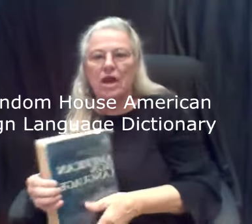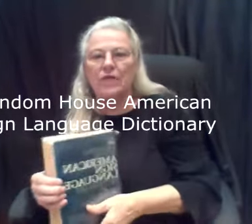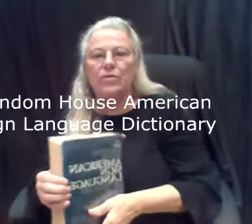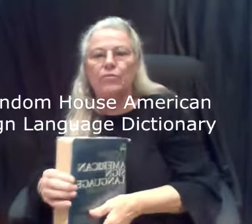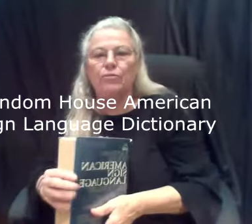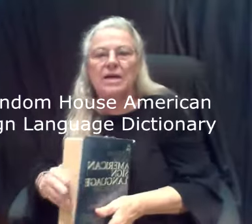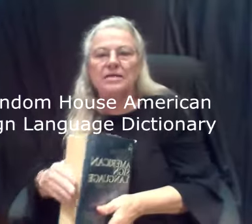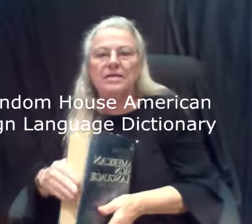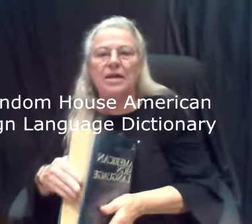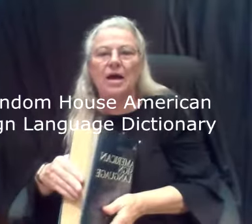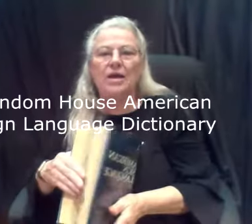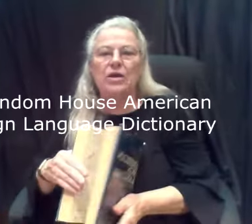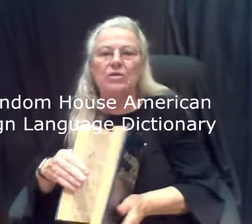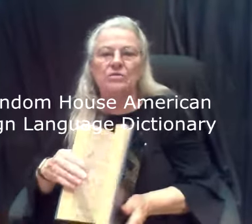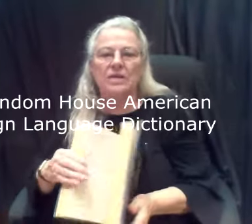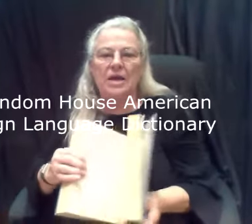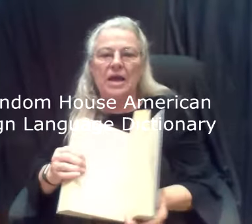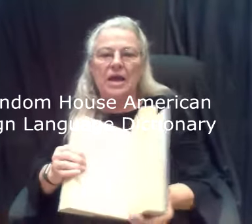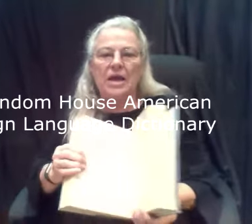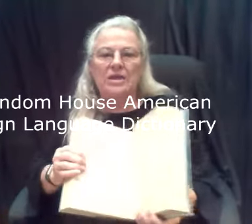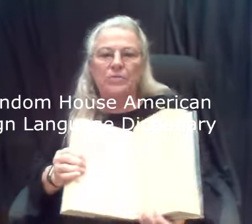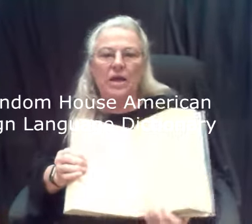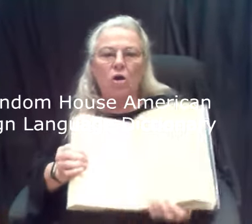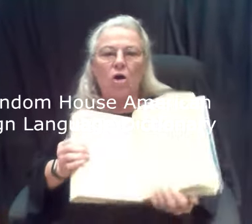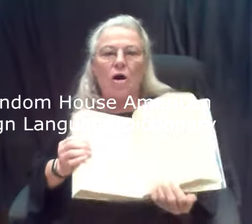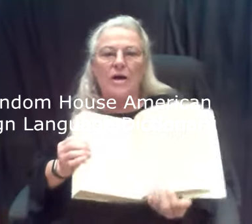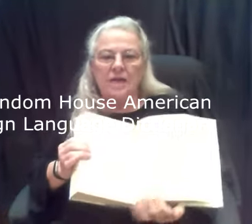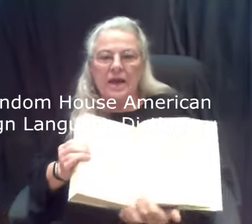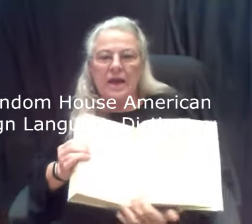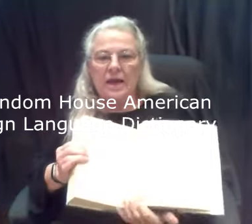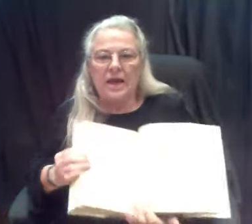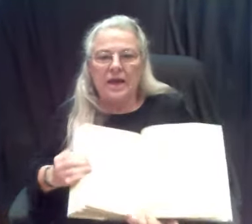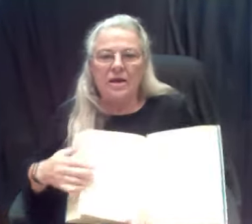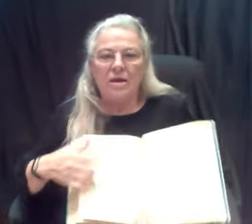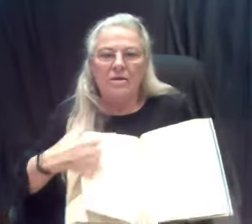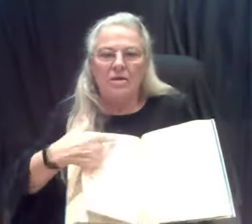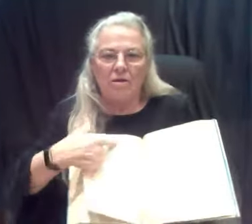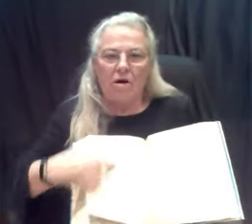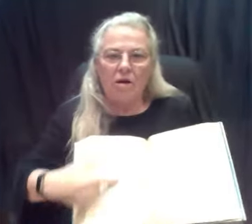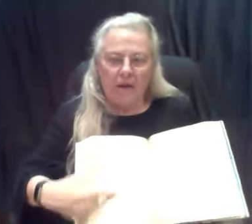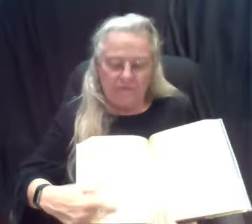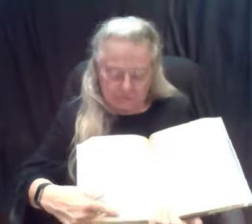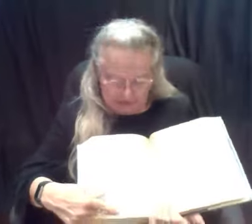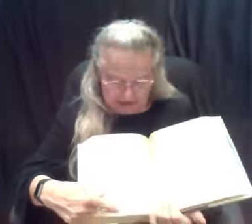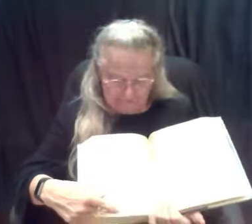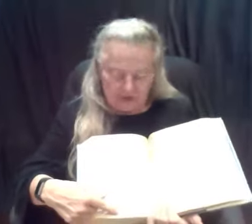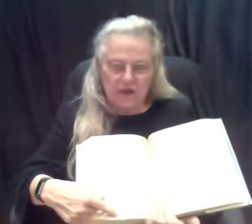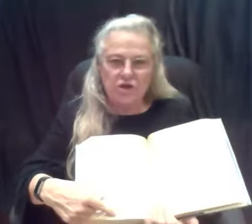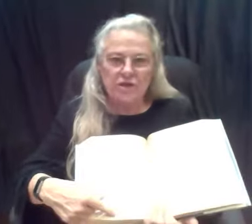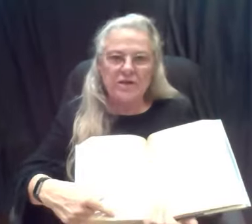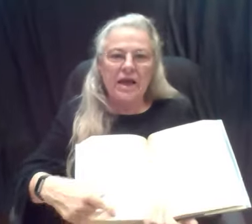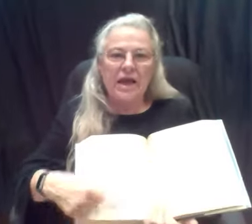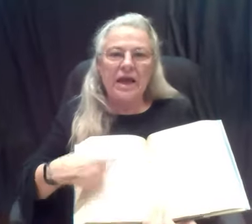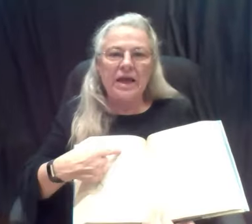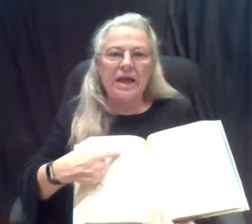the reason I use it is because in all of the definitions, it gives you